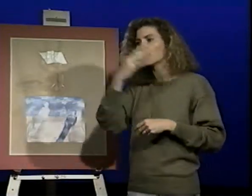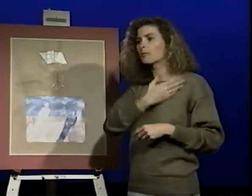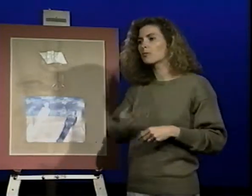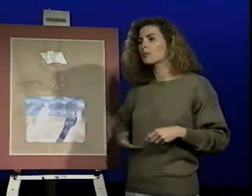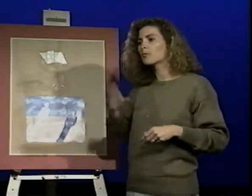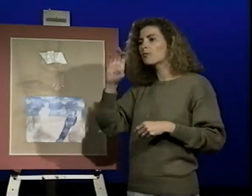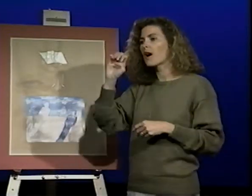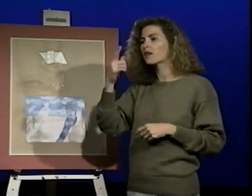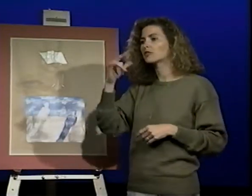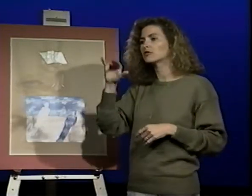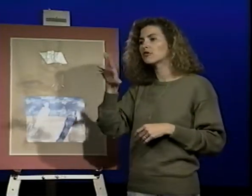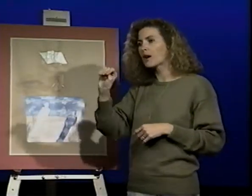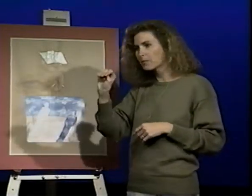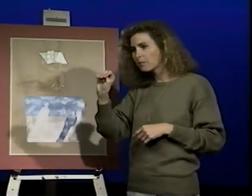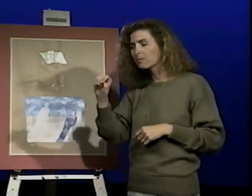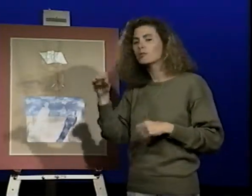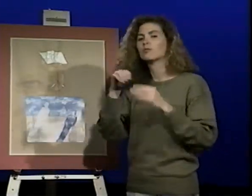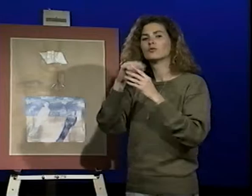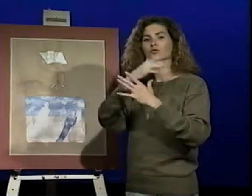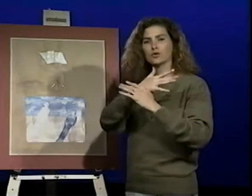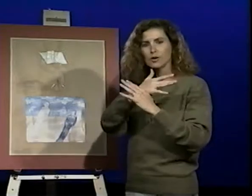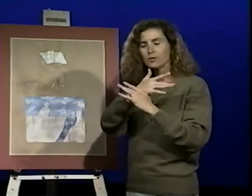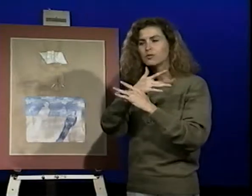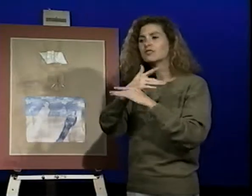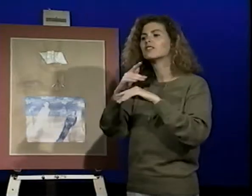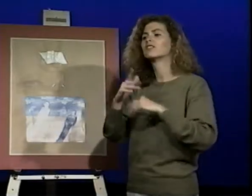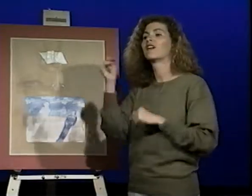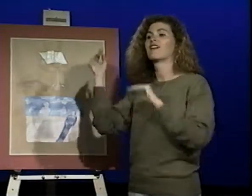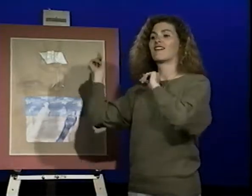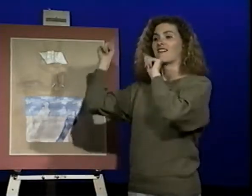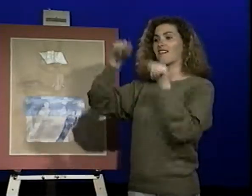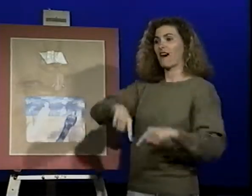This artist has sold many works in Europe, in Belgium, and in Germany.